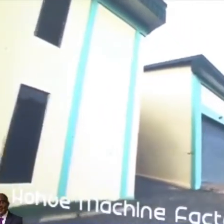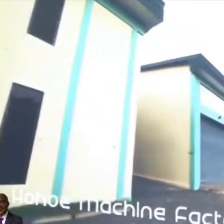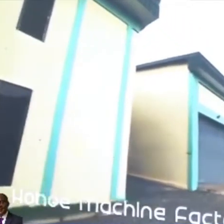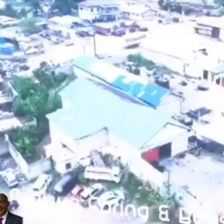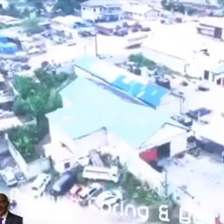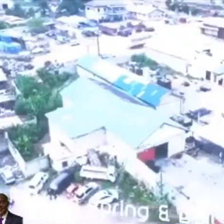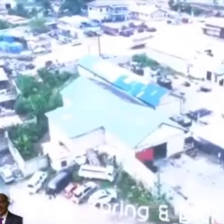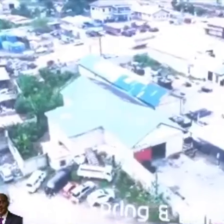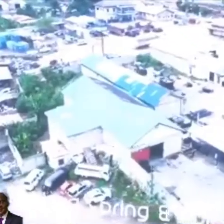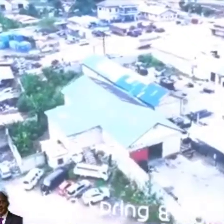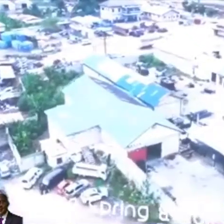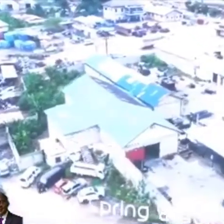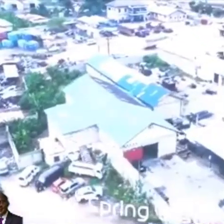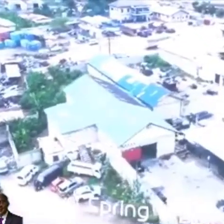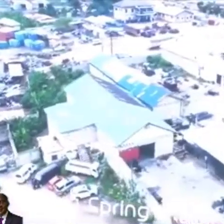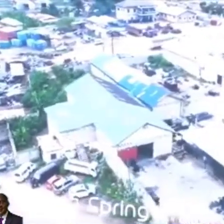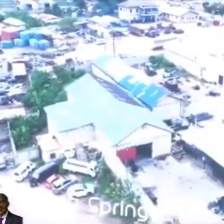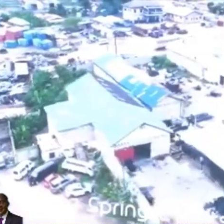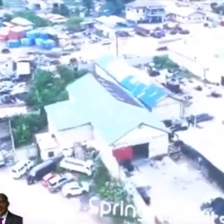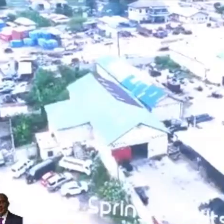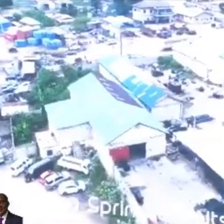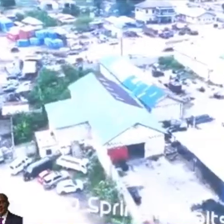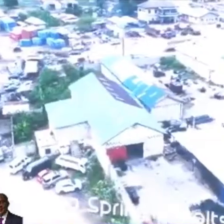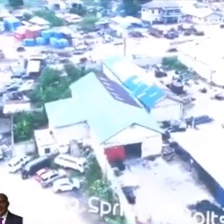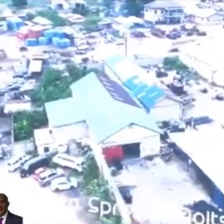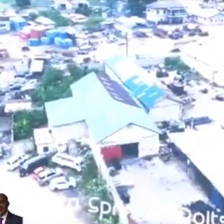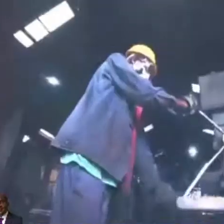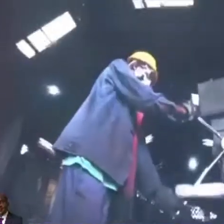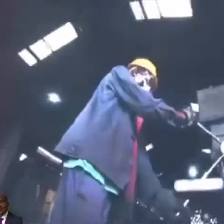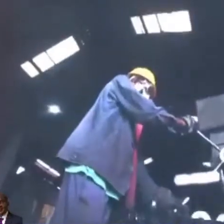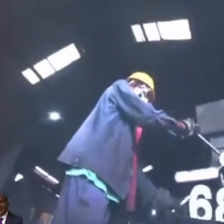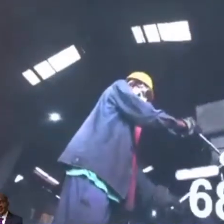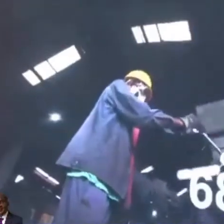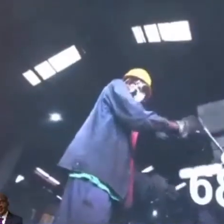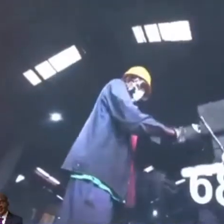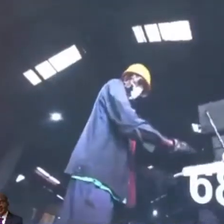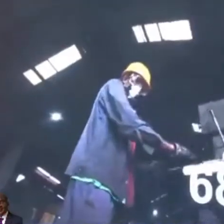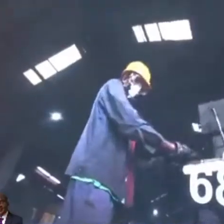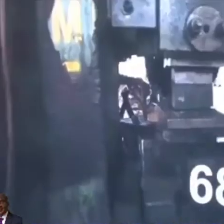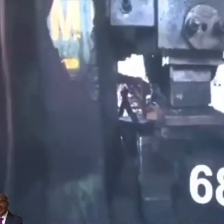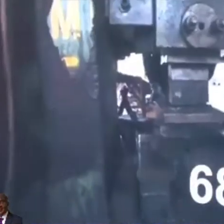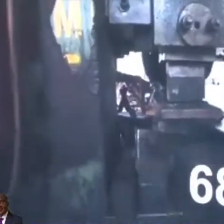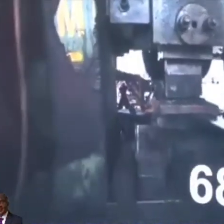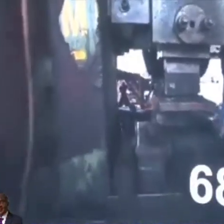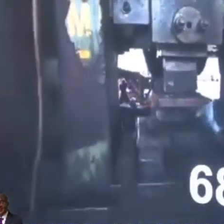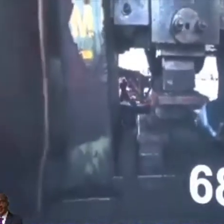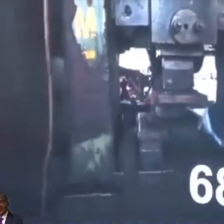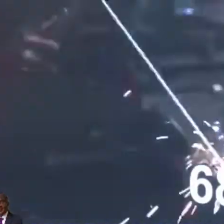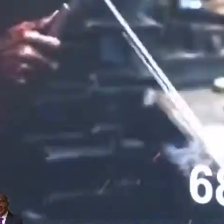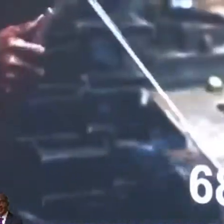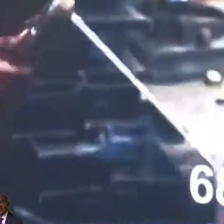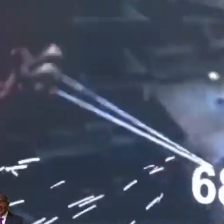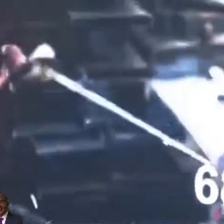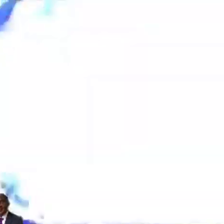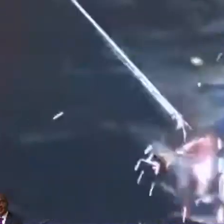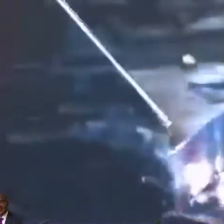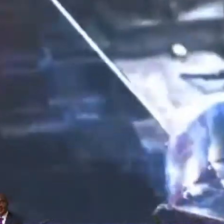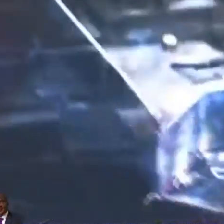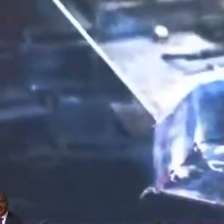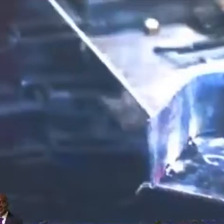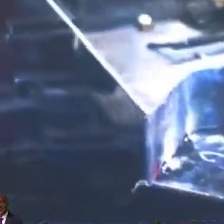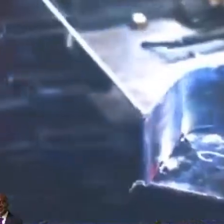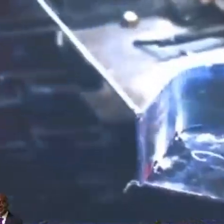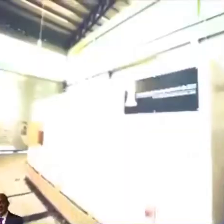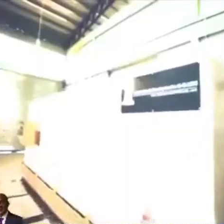On that count, this government has reconditioned 68 existing factories. To boost their output capacity,